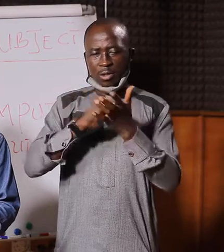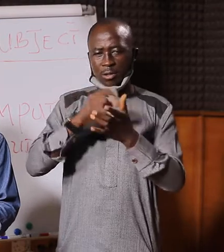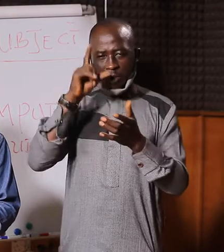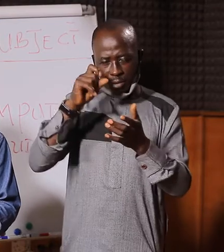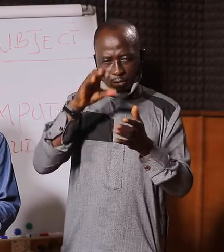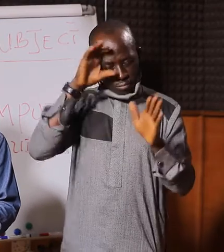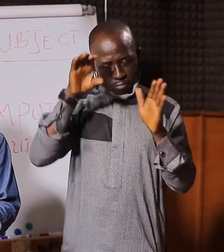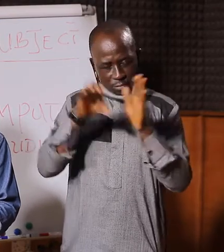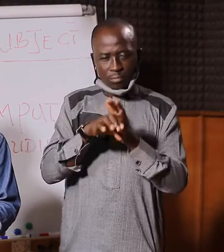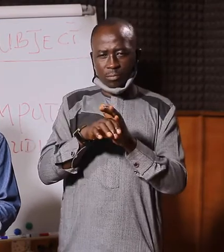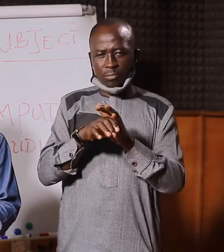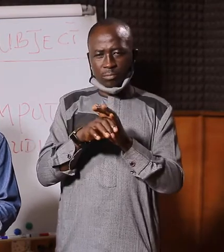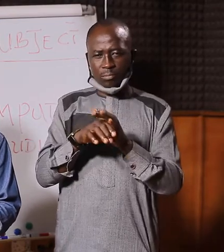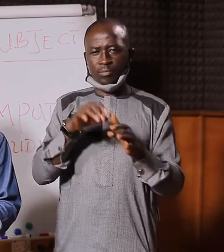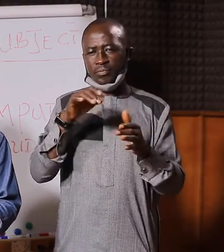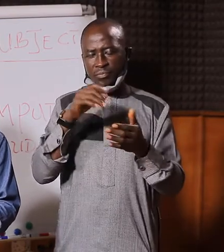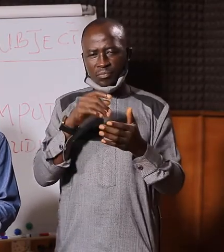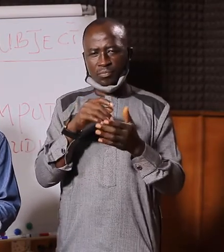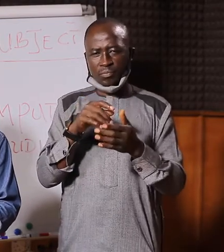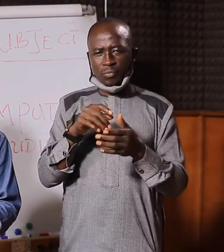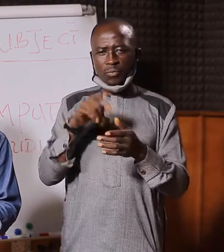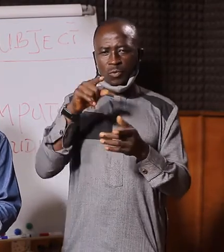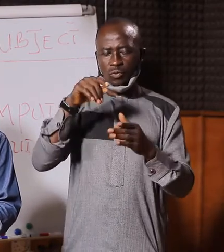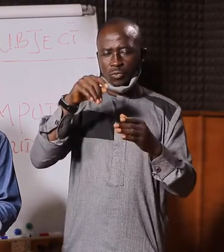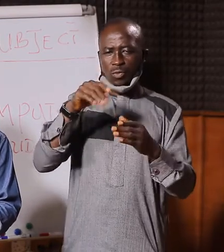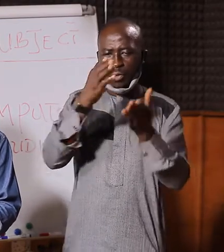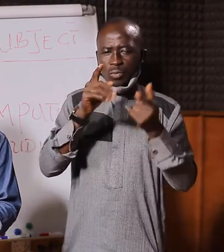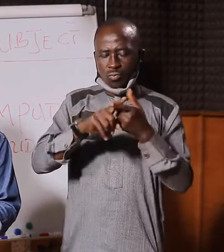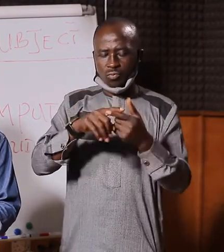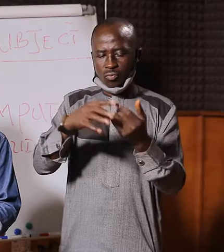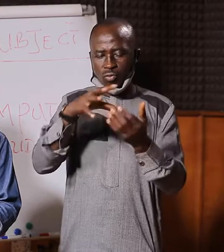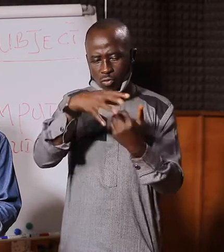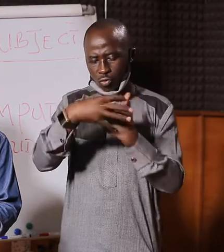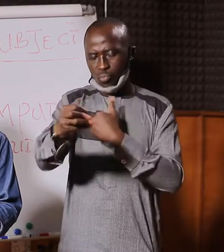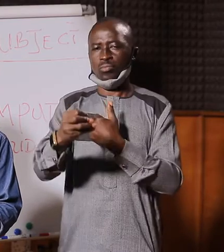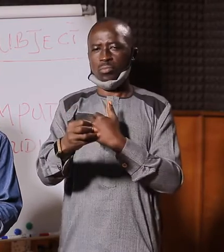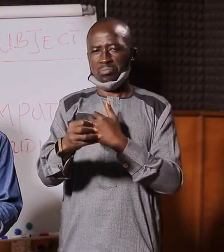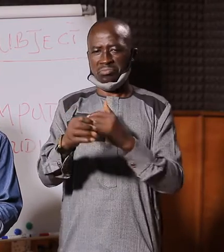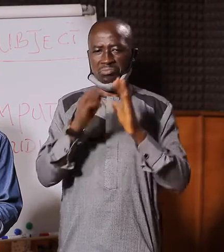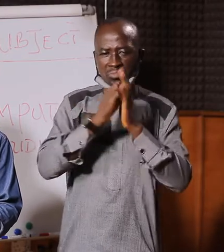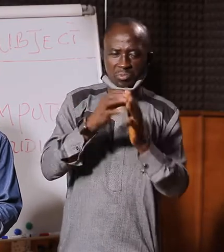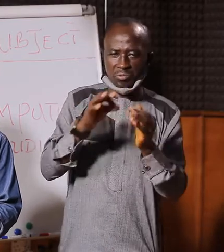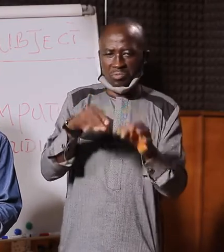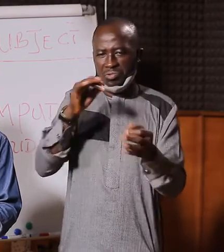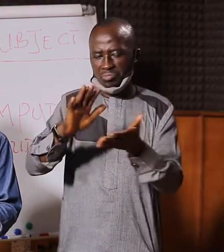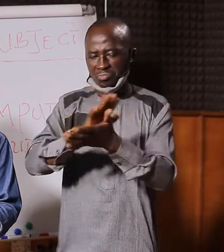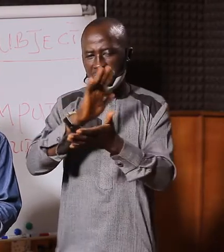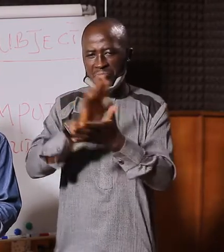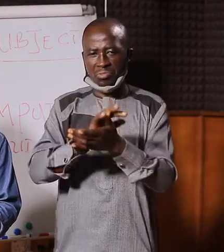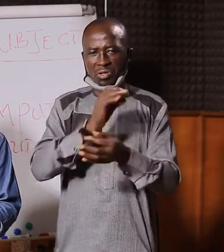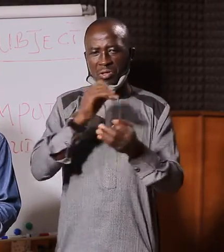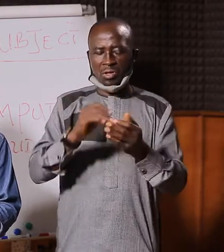the image, it takes whatsoever you intend to copy. For instance, you take a piece of paper or